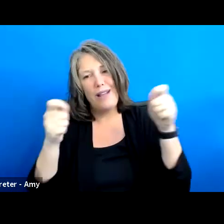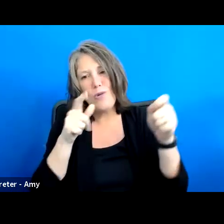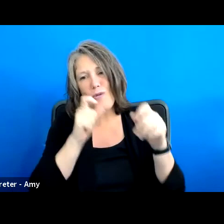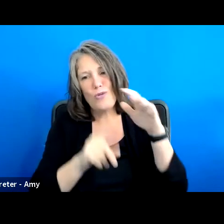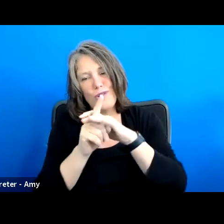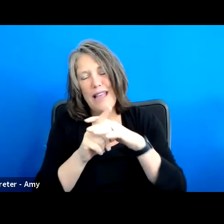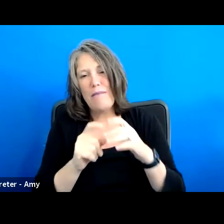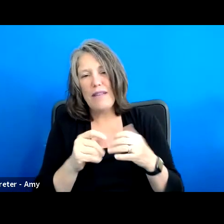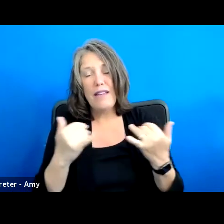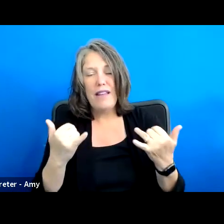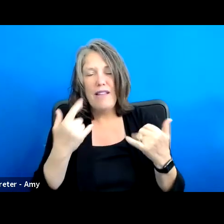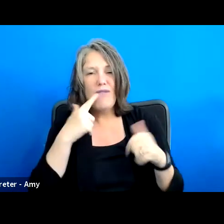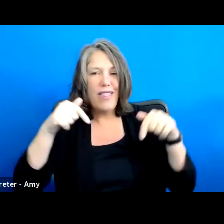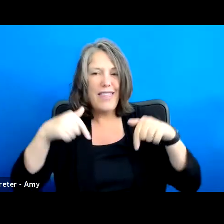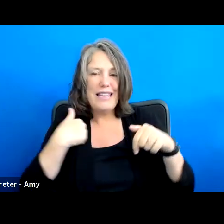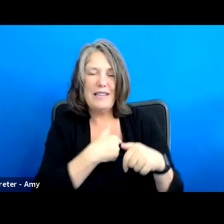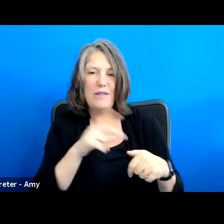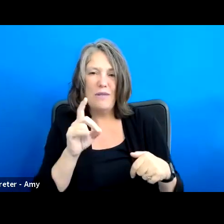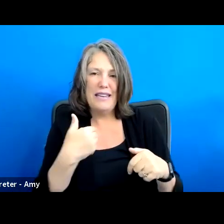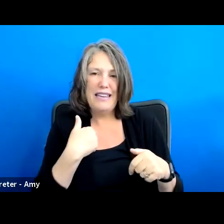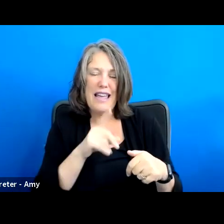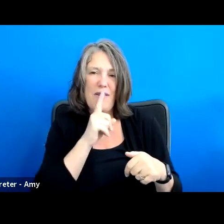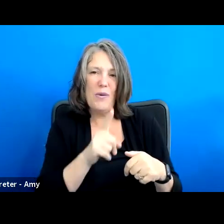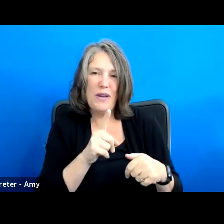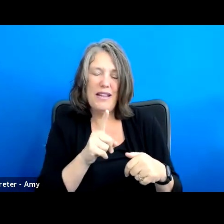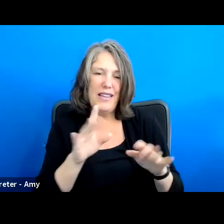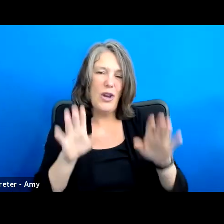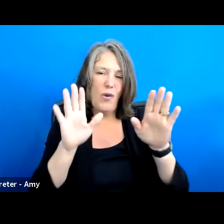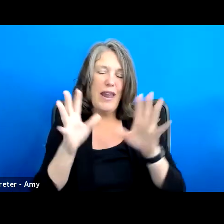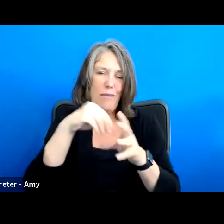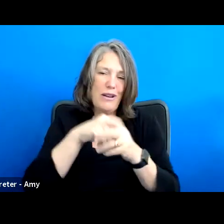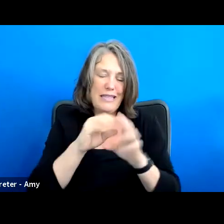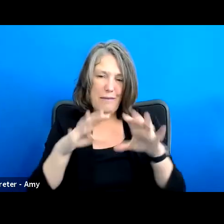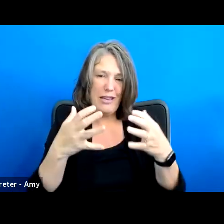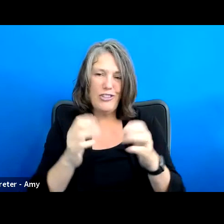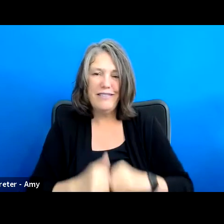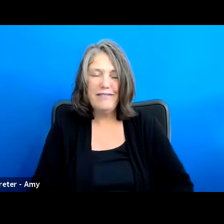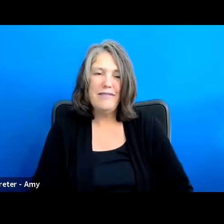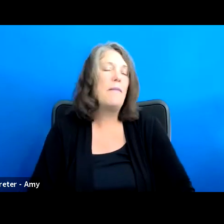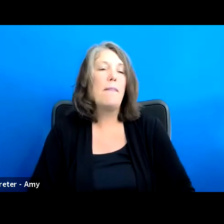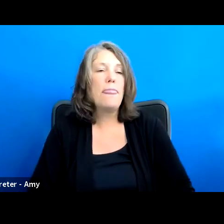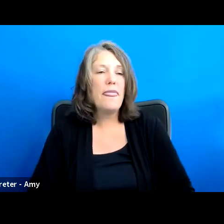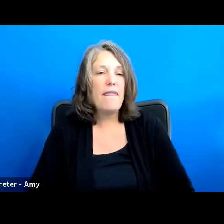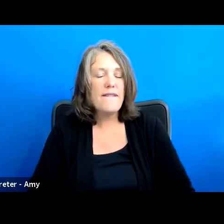But in this case, we did have a really great participation.